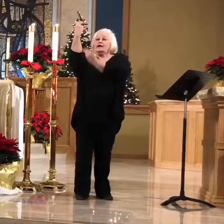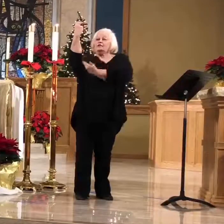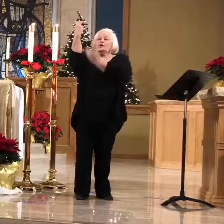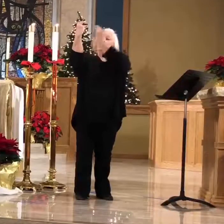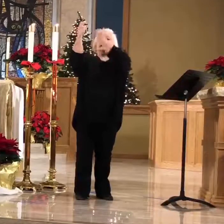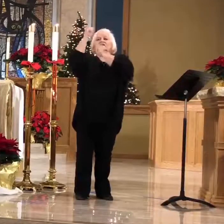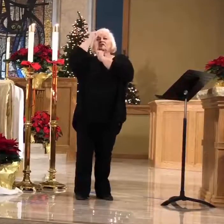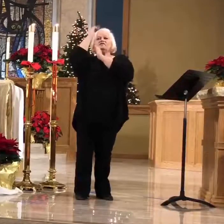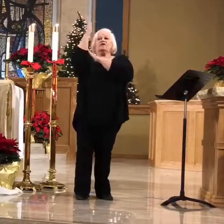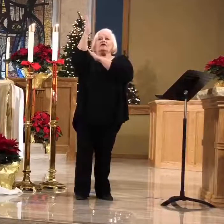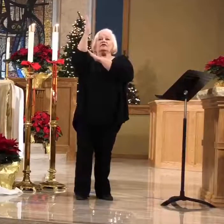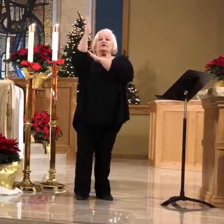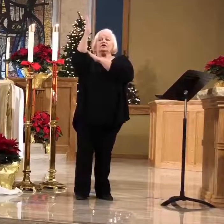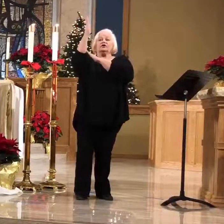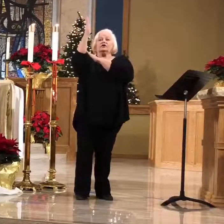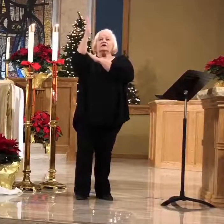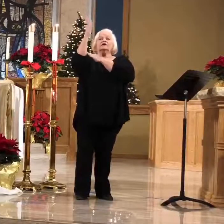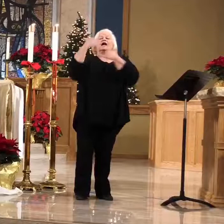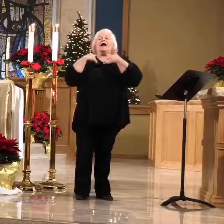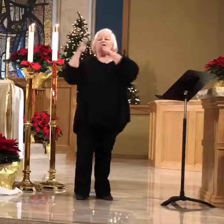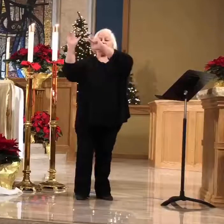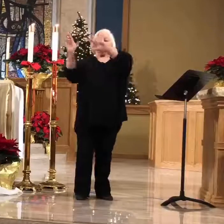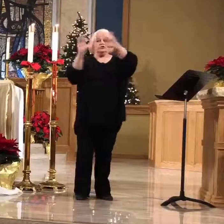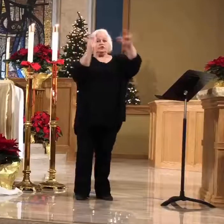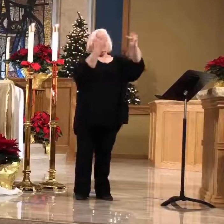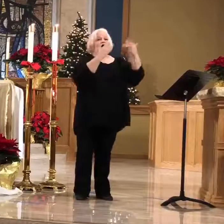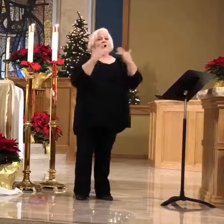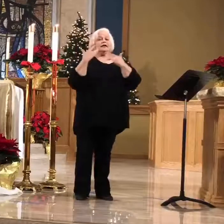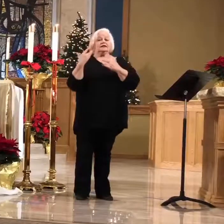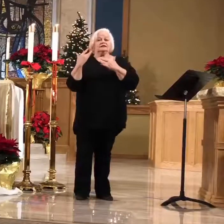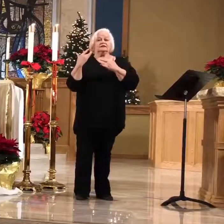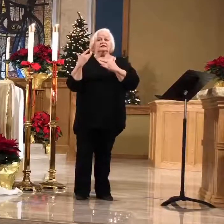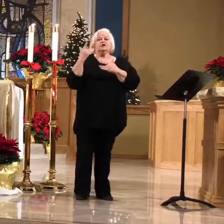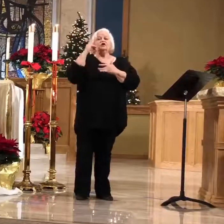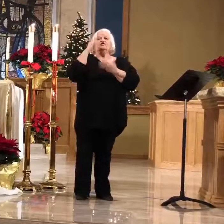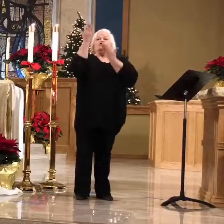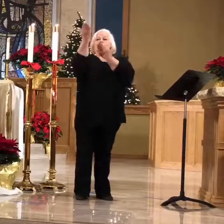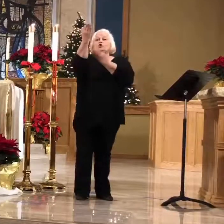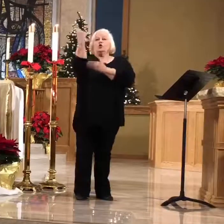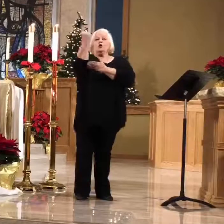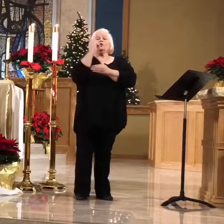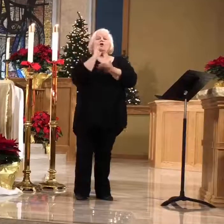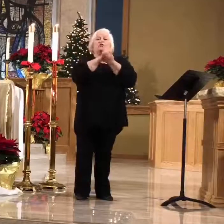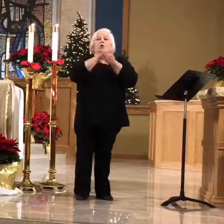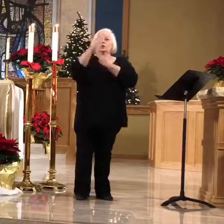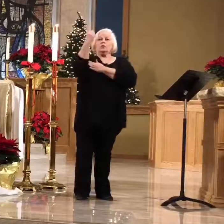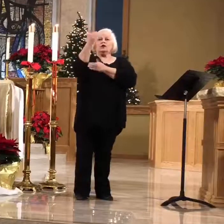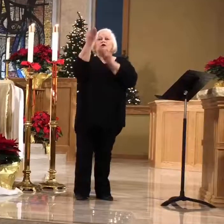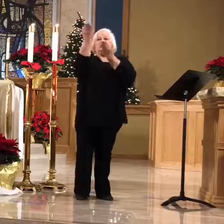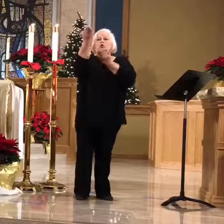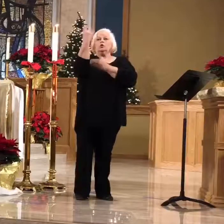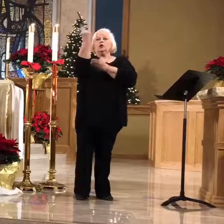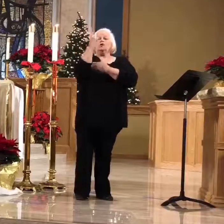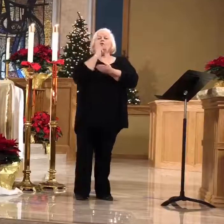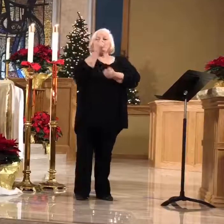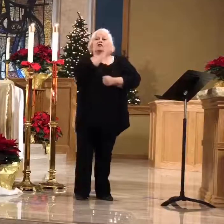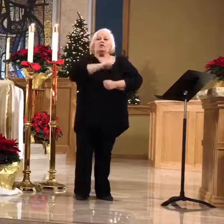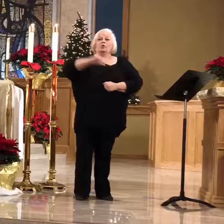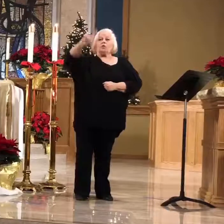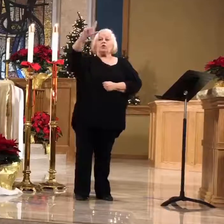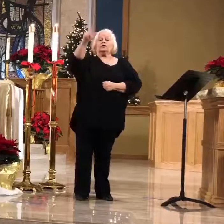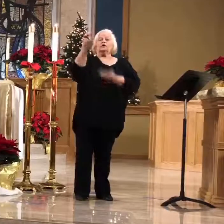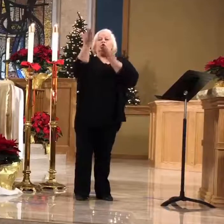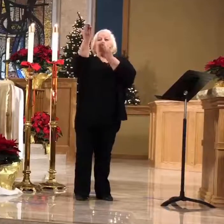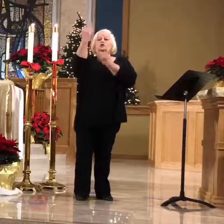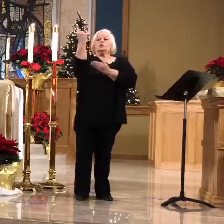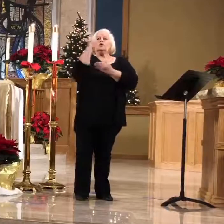at the right hand of the Father, have mercy on us. For you alone are the Holy One, you alone are the